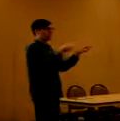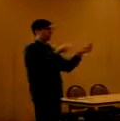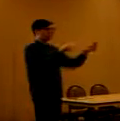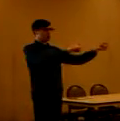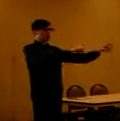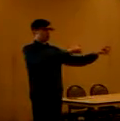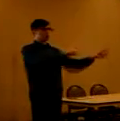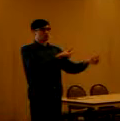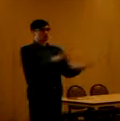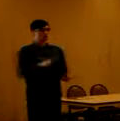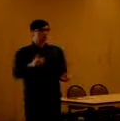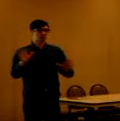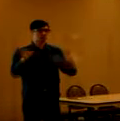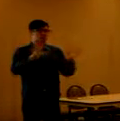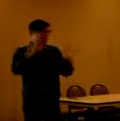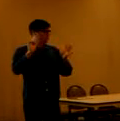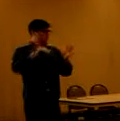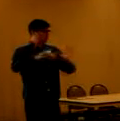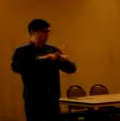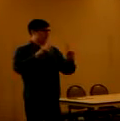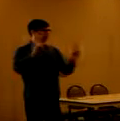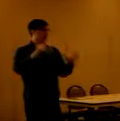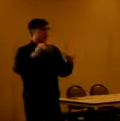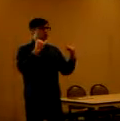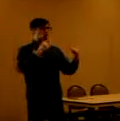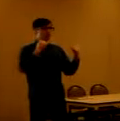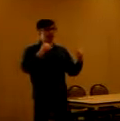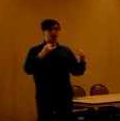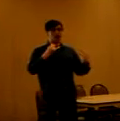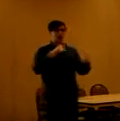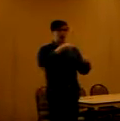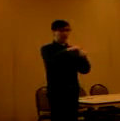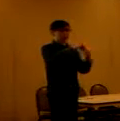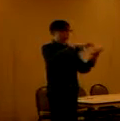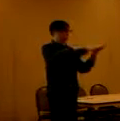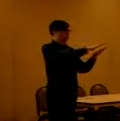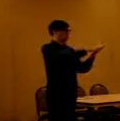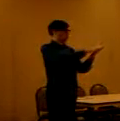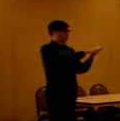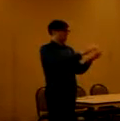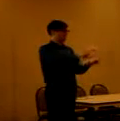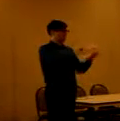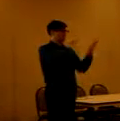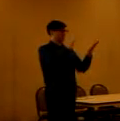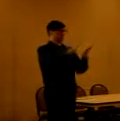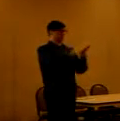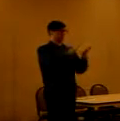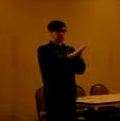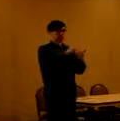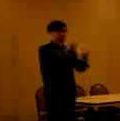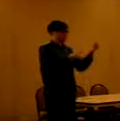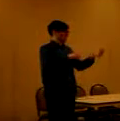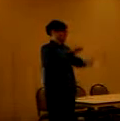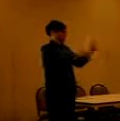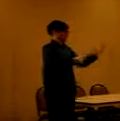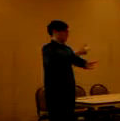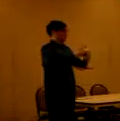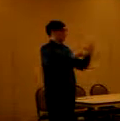facilitate communication smoothly. That's the difference. Right now, in school, many schools,